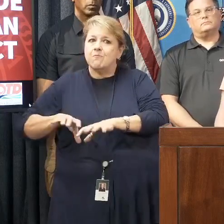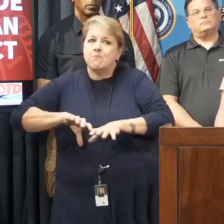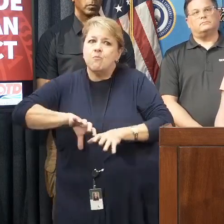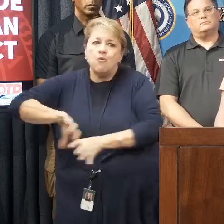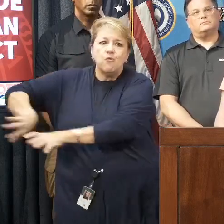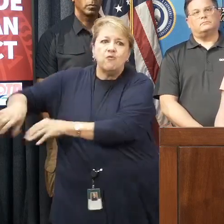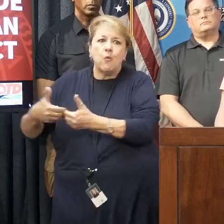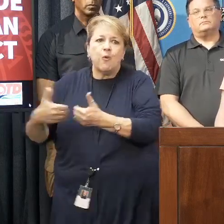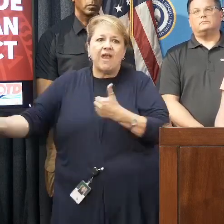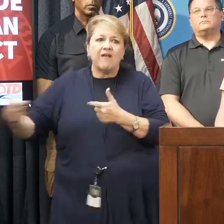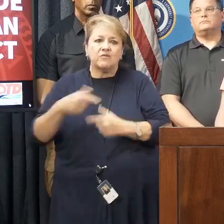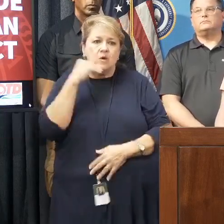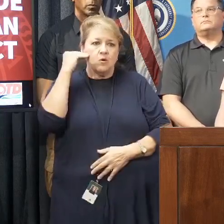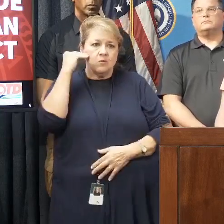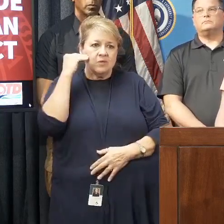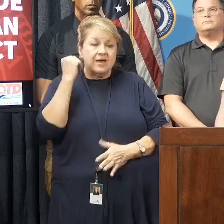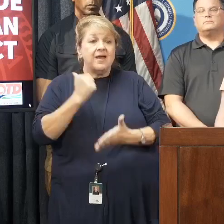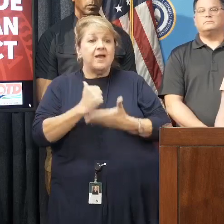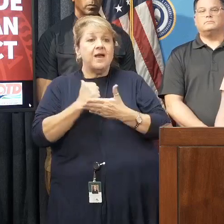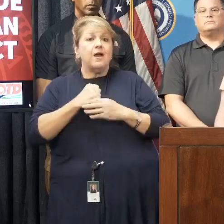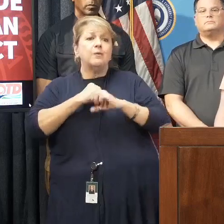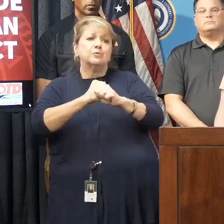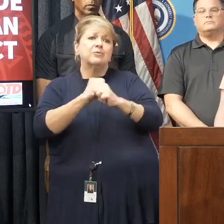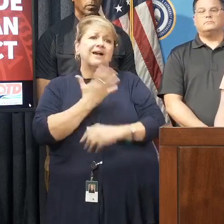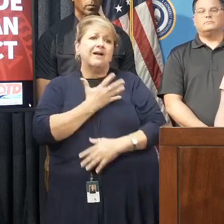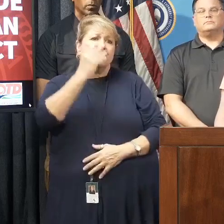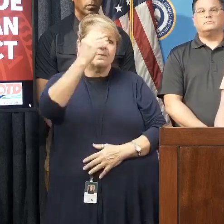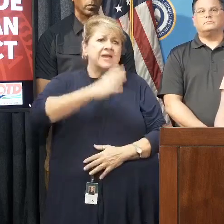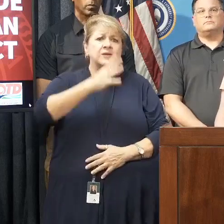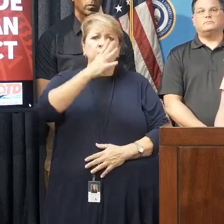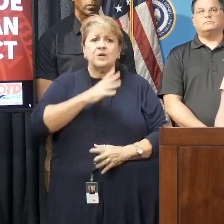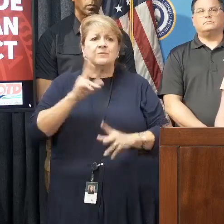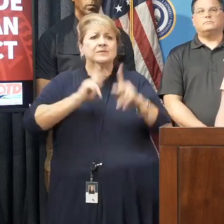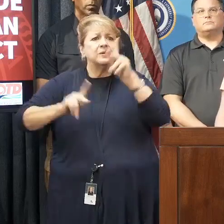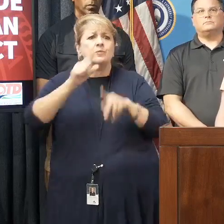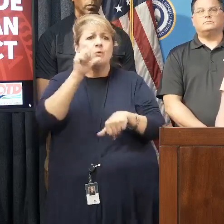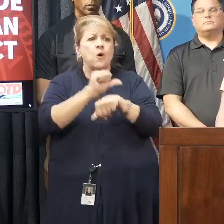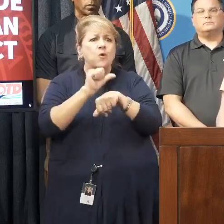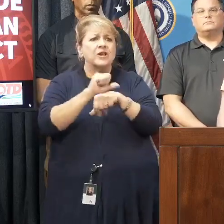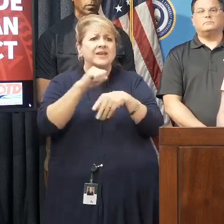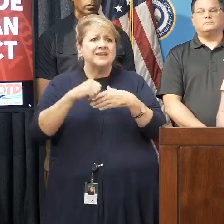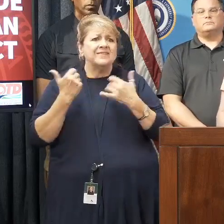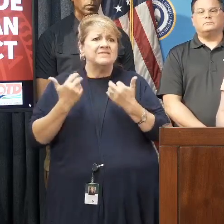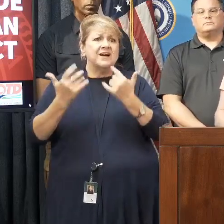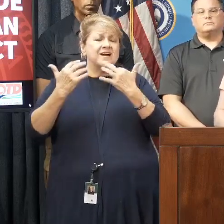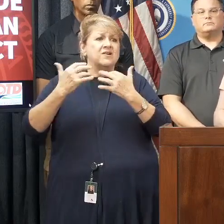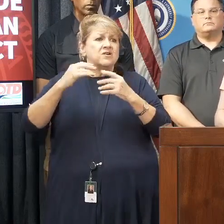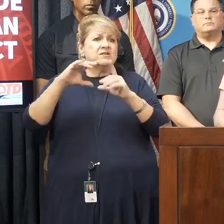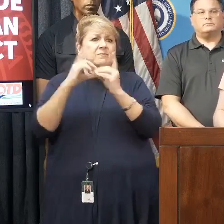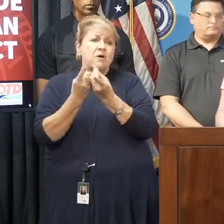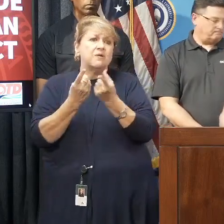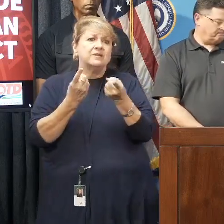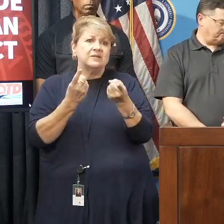protect the men and women that are on the line and that are doing this work to protect you, the citizens of Louisiana.